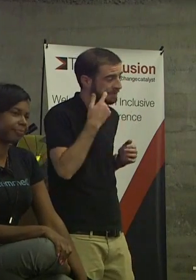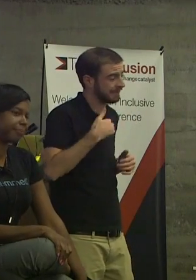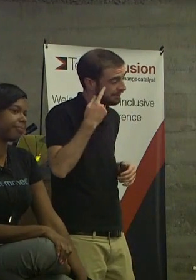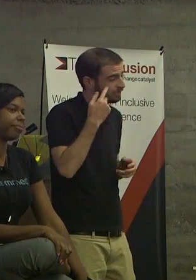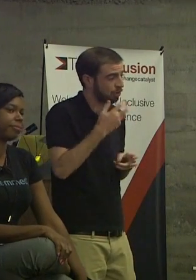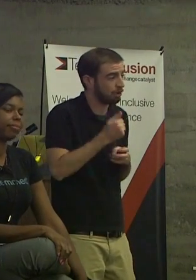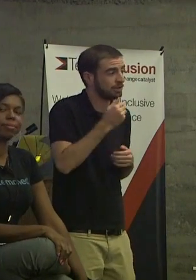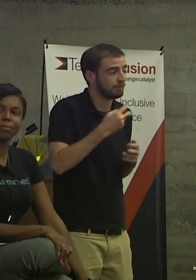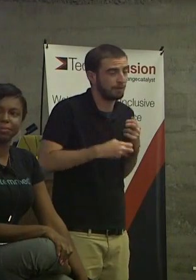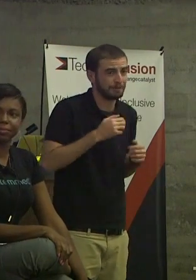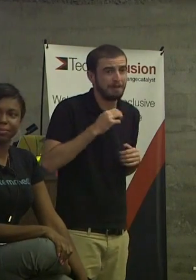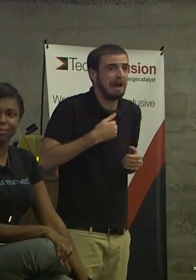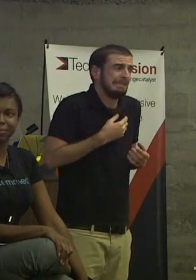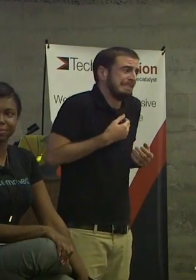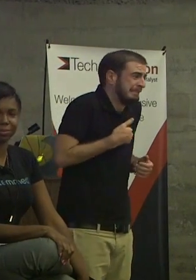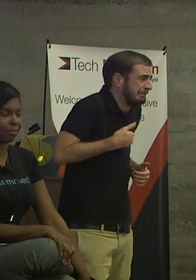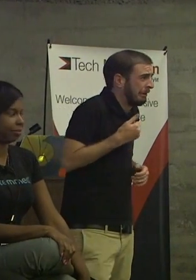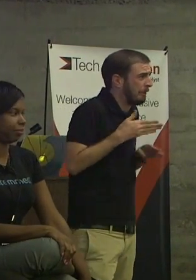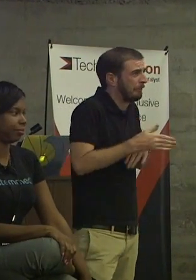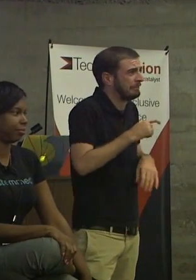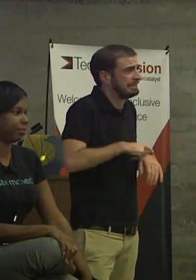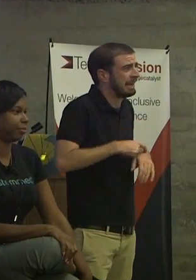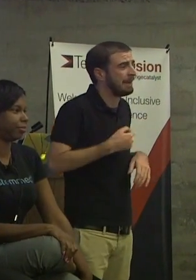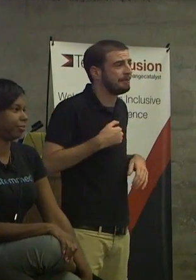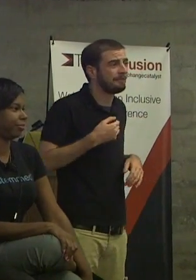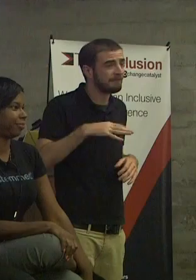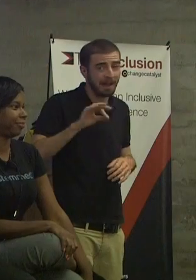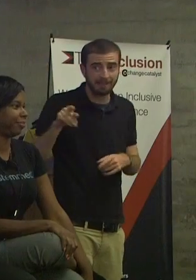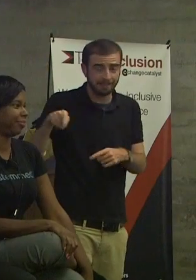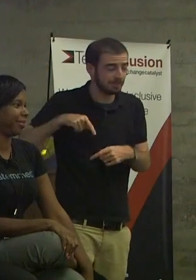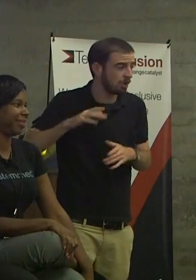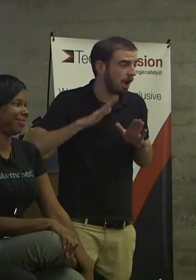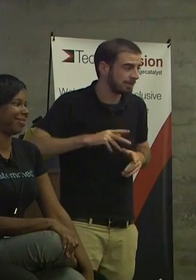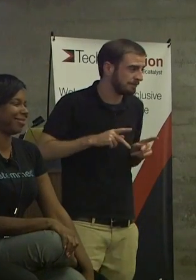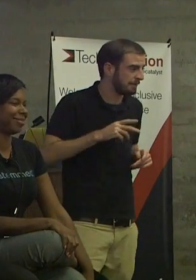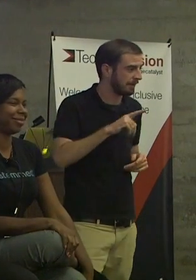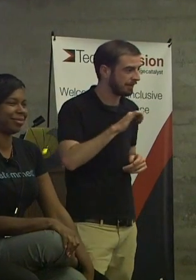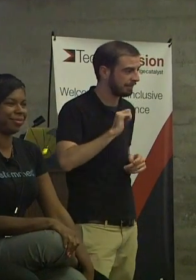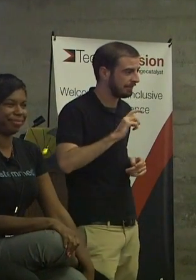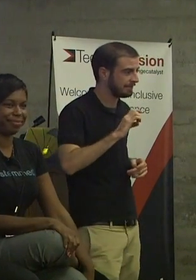to solve. I'm so sorry, we're over time. Find these awesome people on LinkedIn,